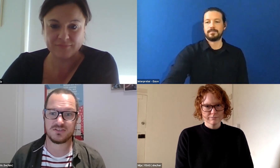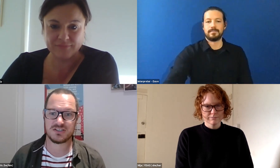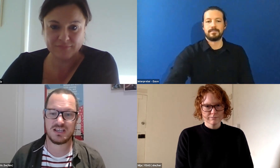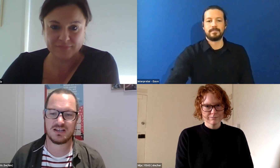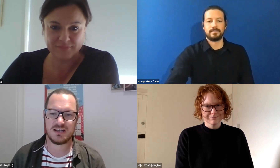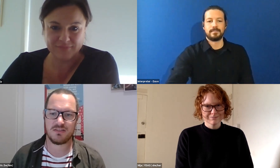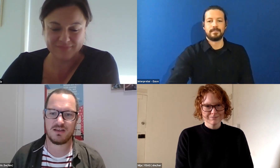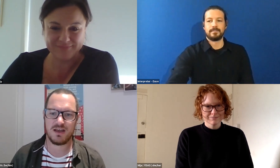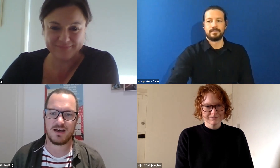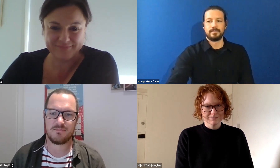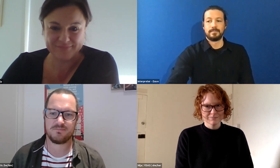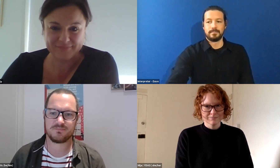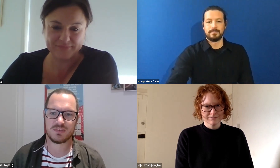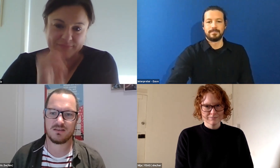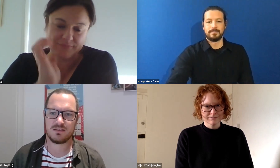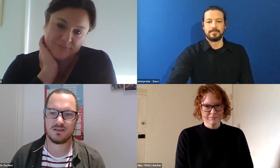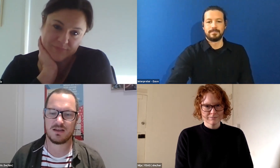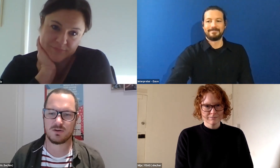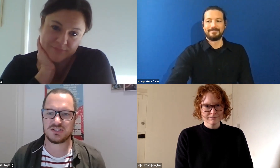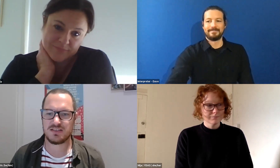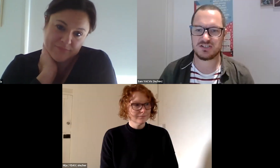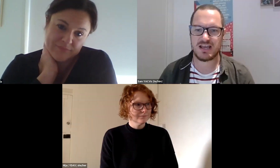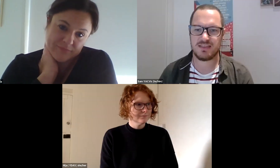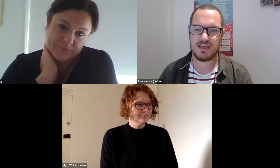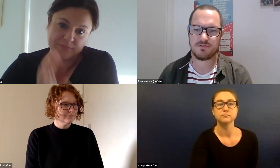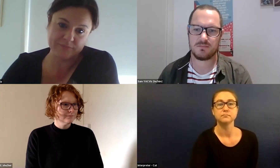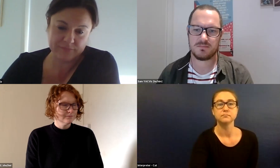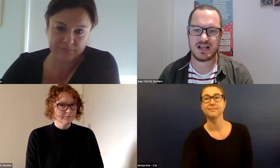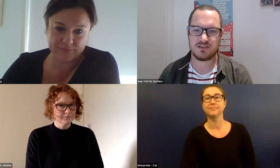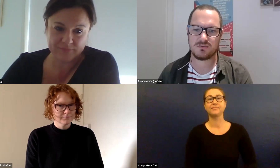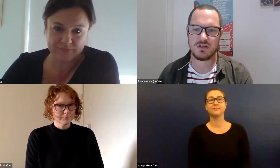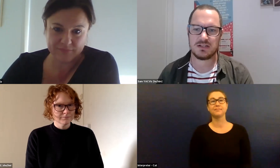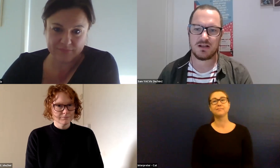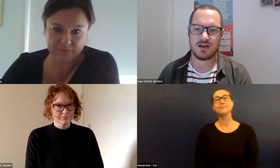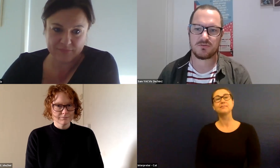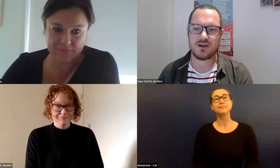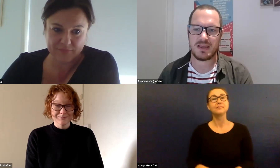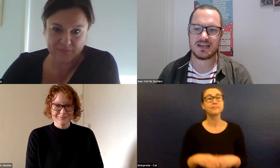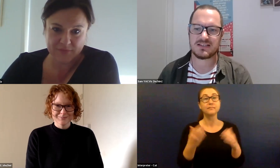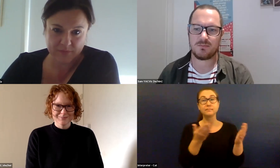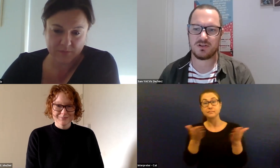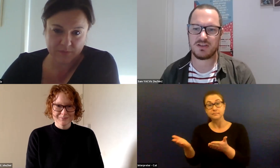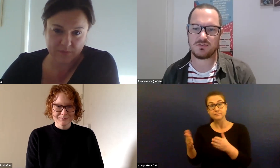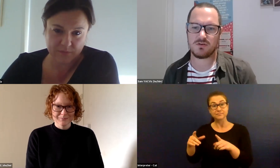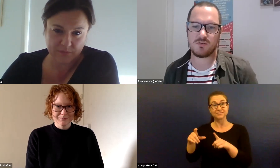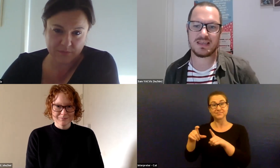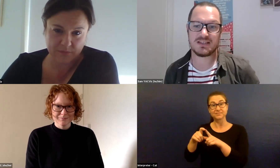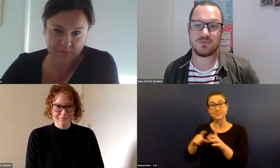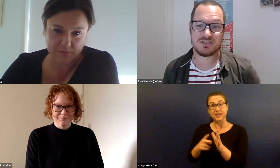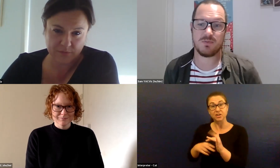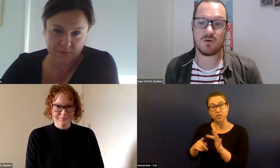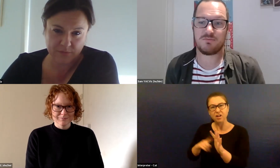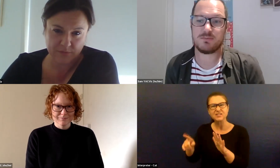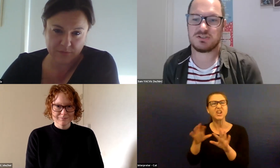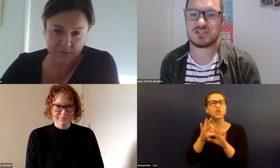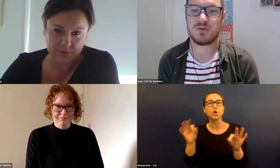Great, I've just seen another question in the chat there from Daniel. I agree, don't make an example of it or make